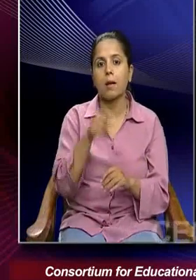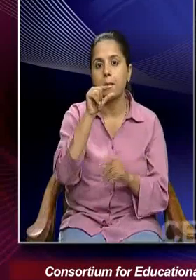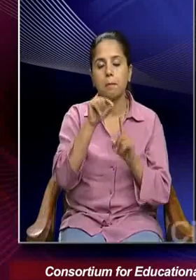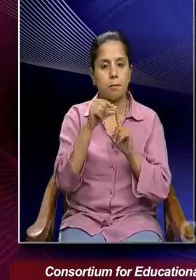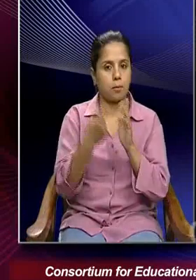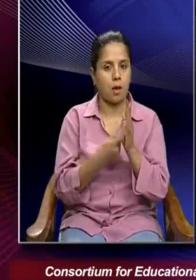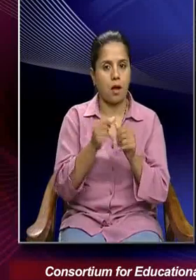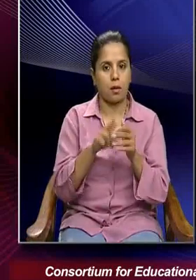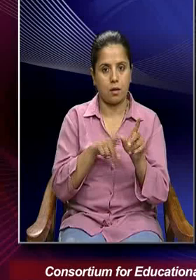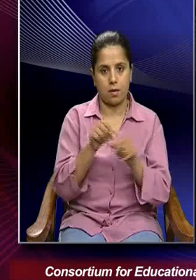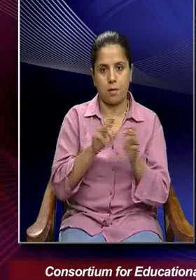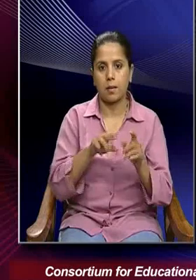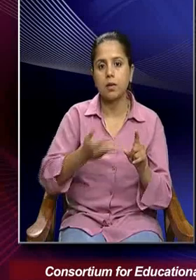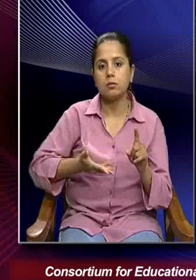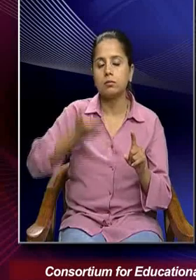pranayam.